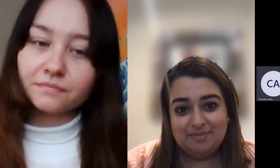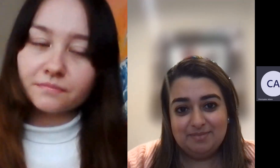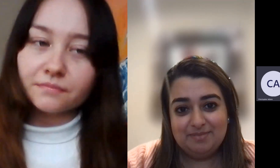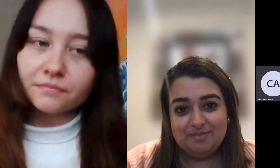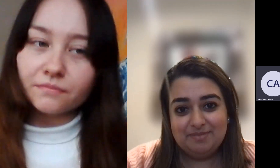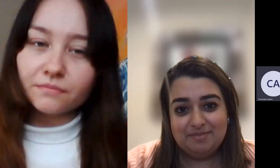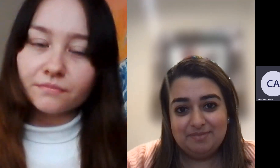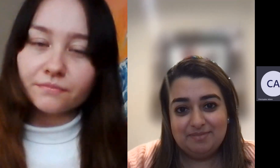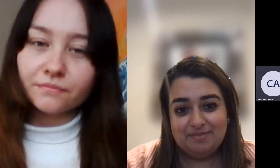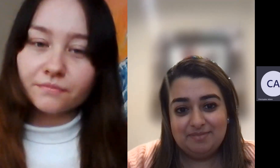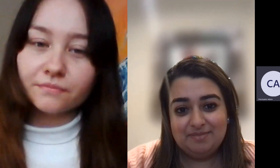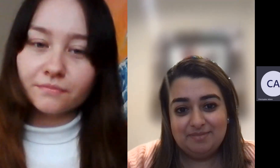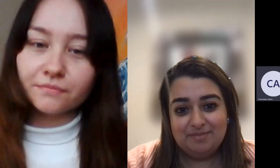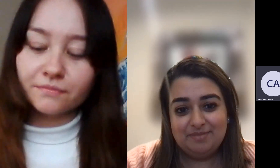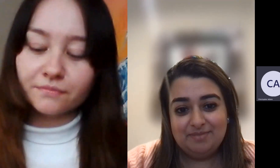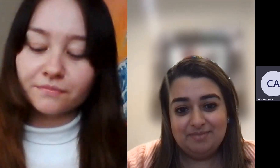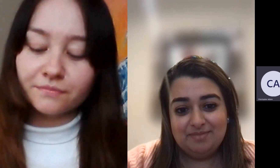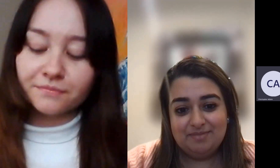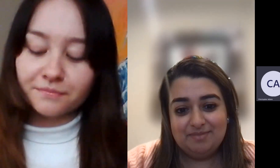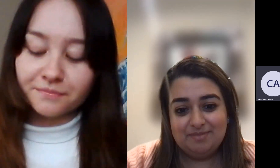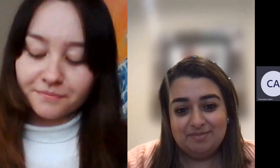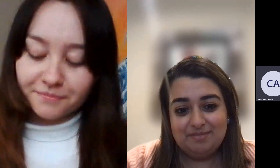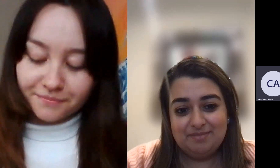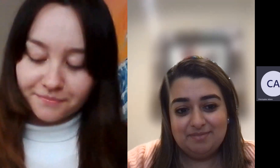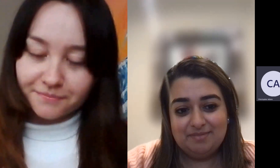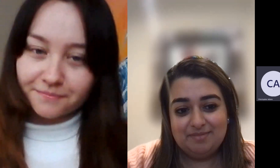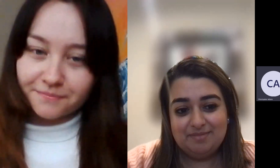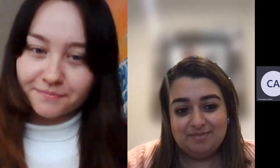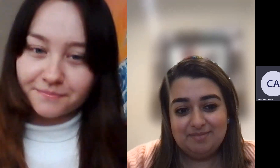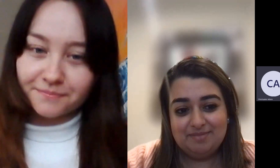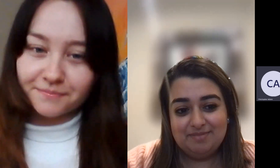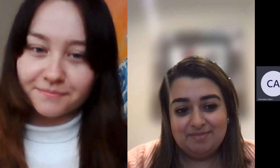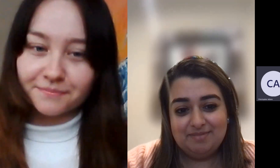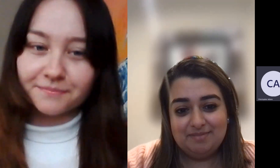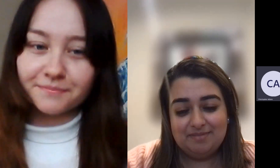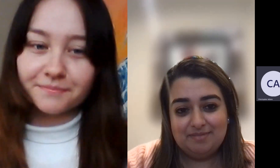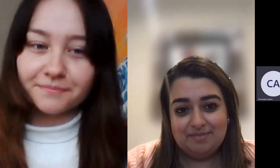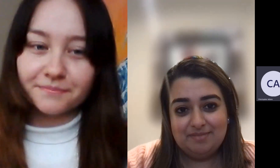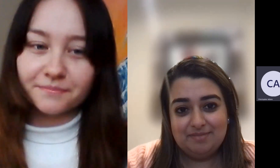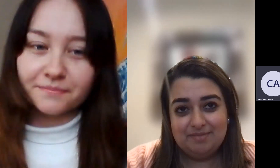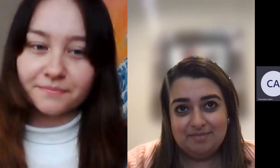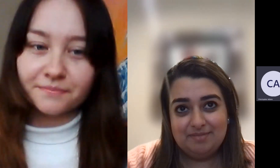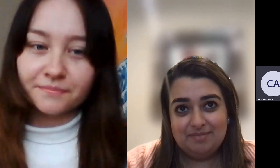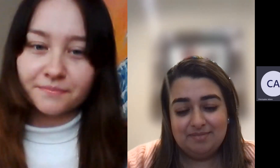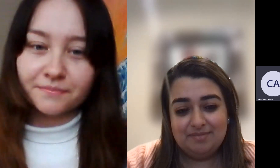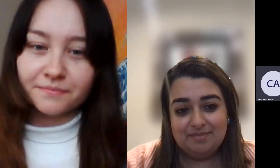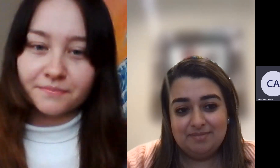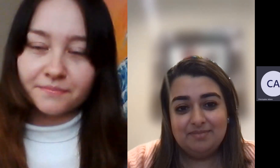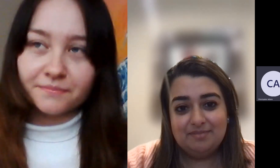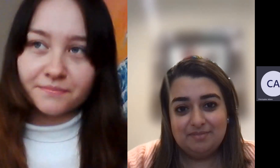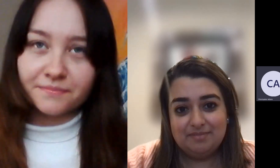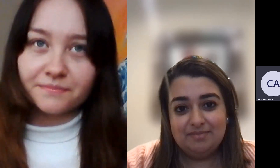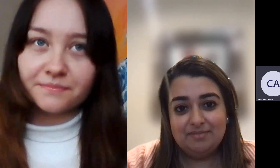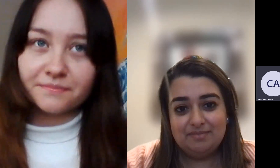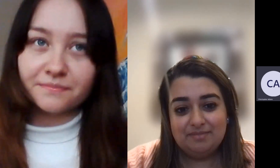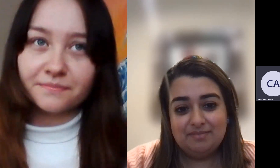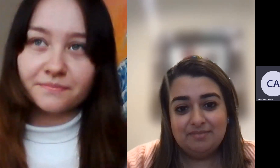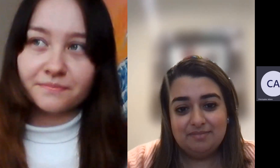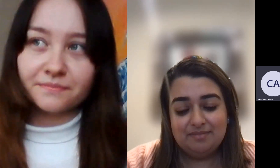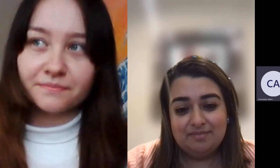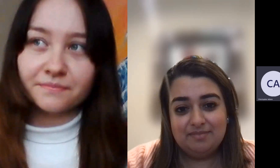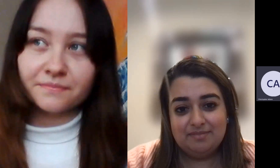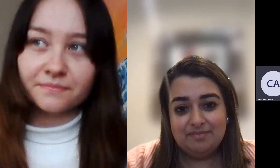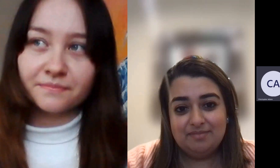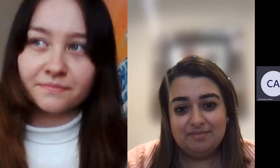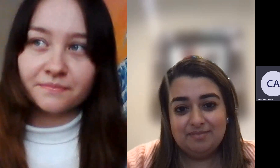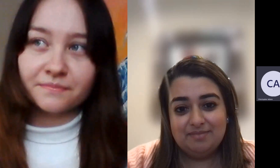career advice to your younger selves, okay, bearing in mind the things you've learnt, maybe the successes you've had, mistakes you've made, what